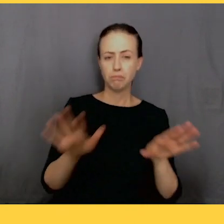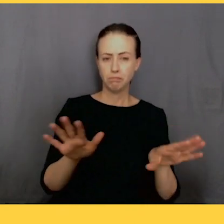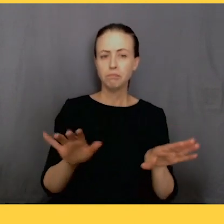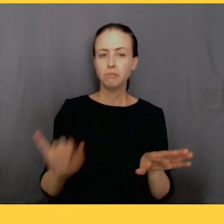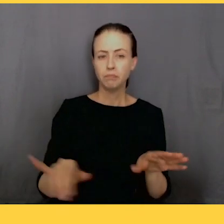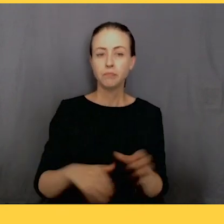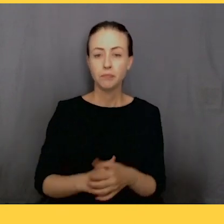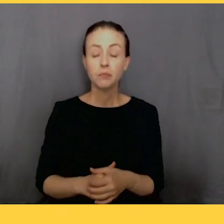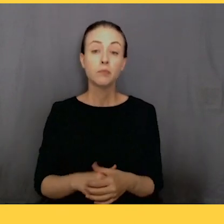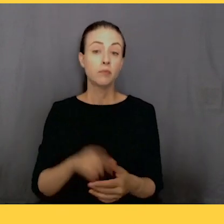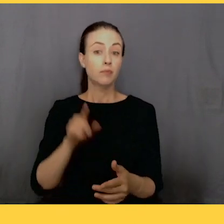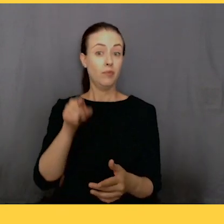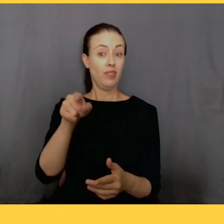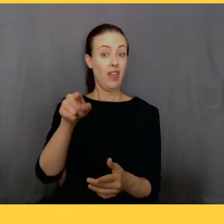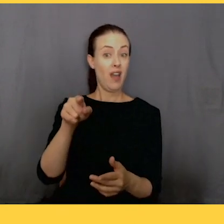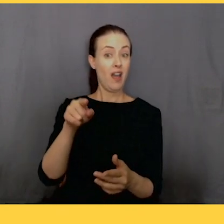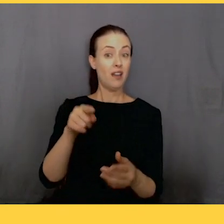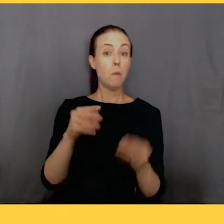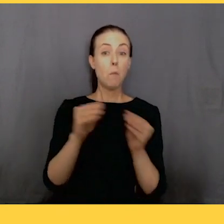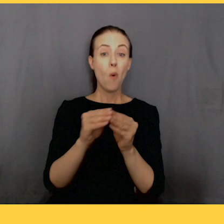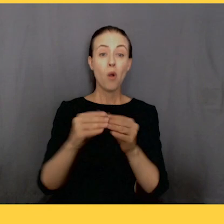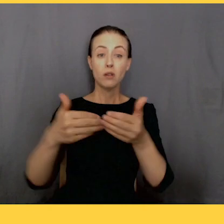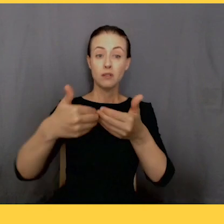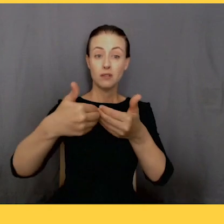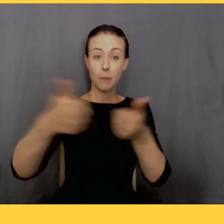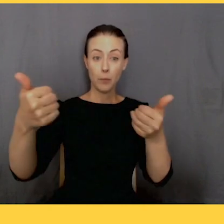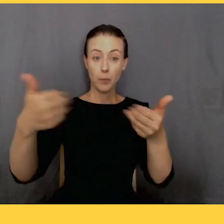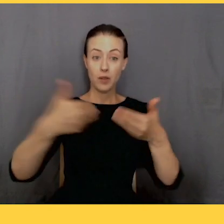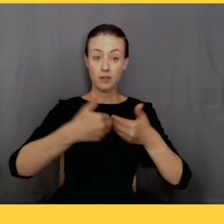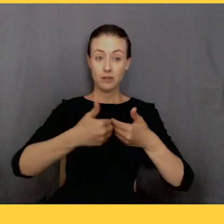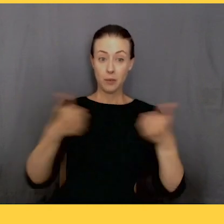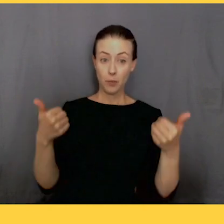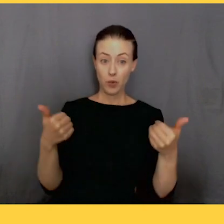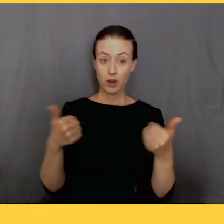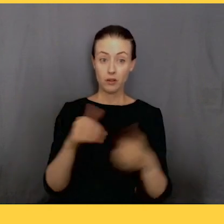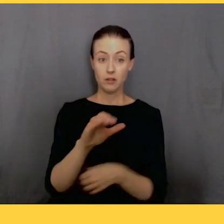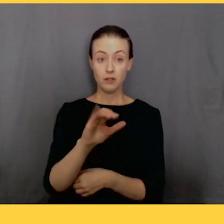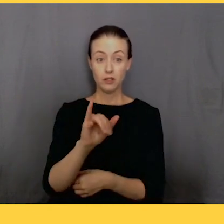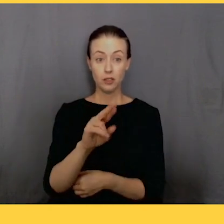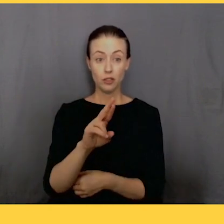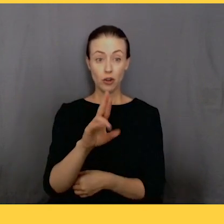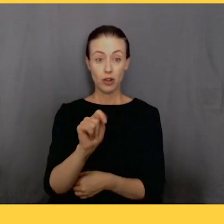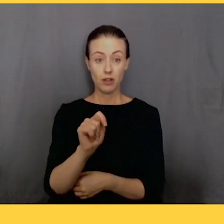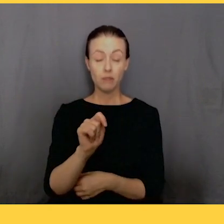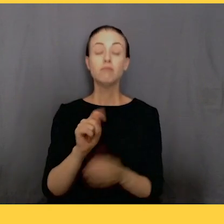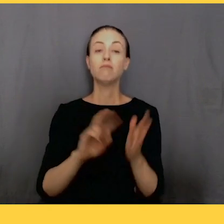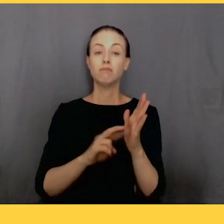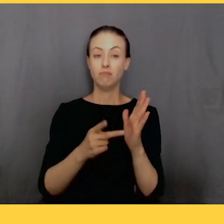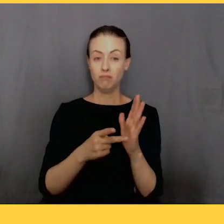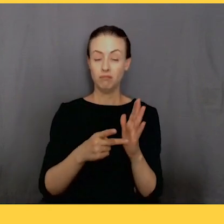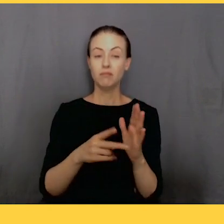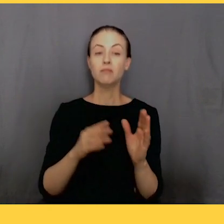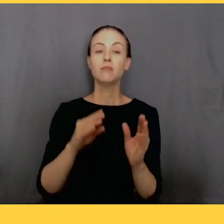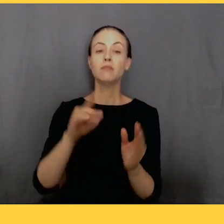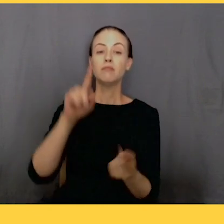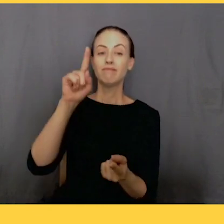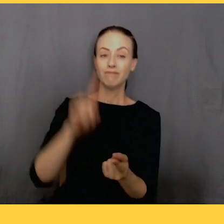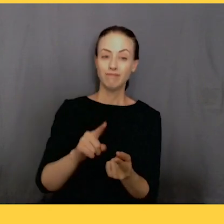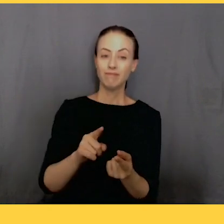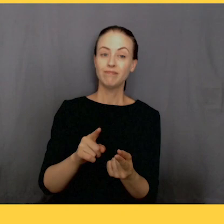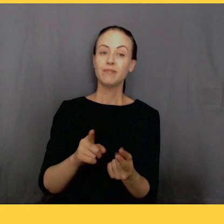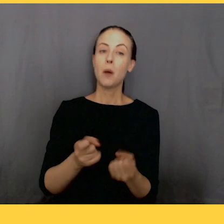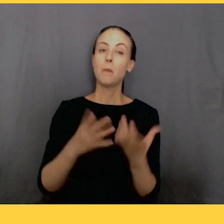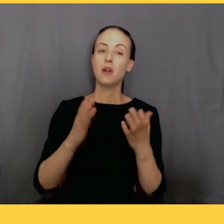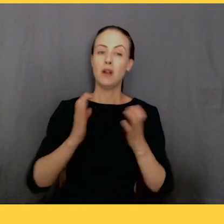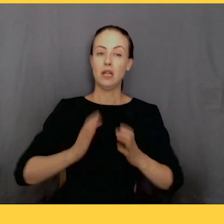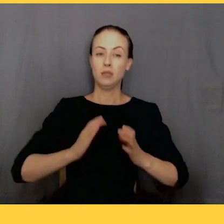of PSPS as well as facilitates faster restoration. The more we are able to